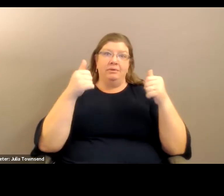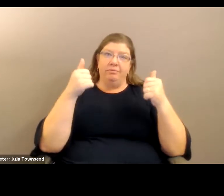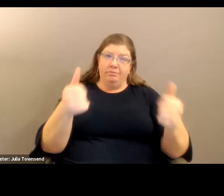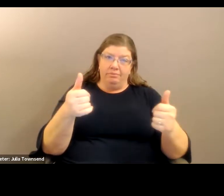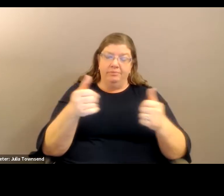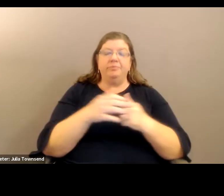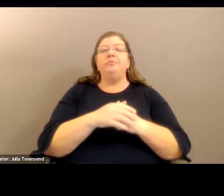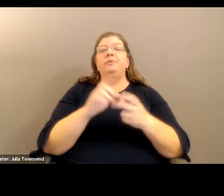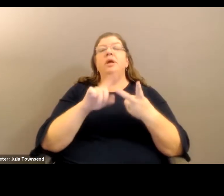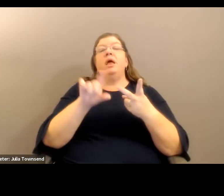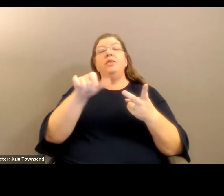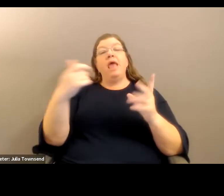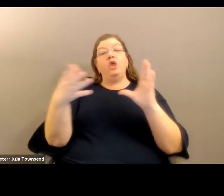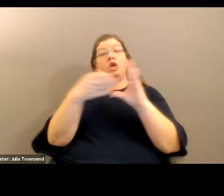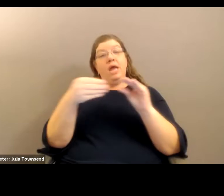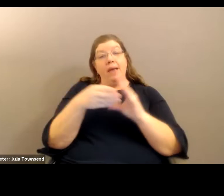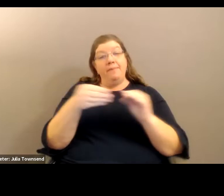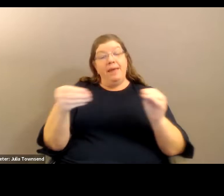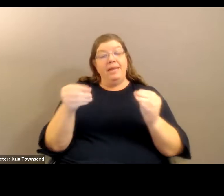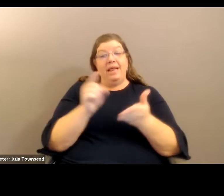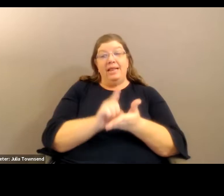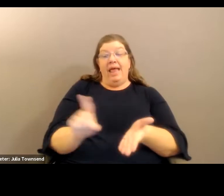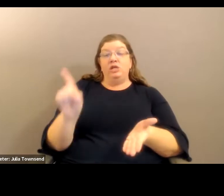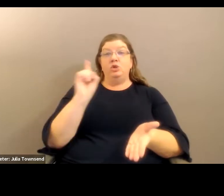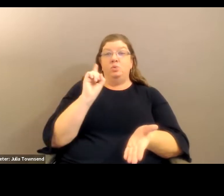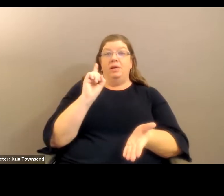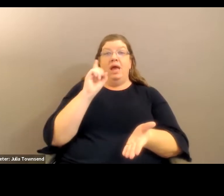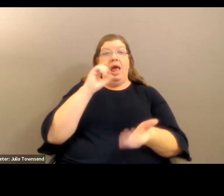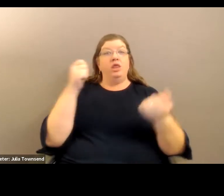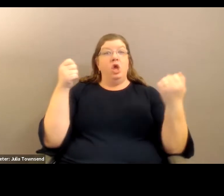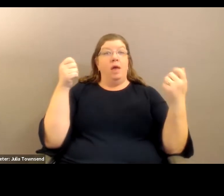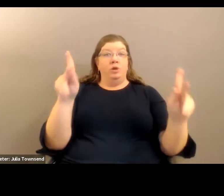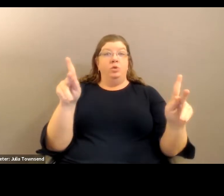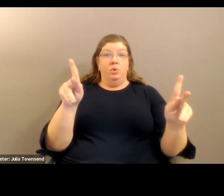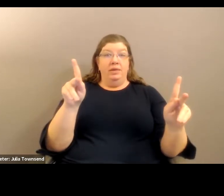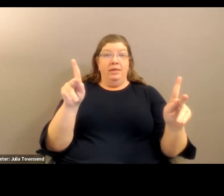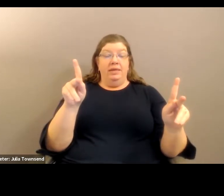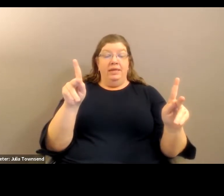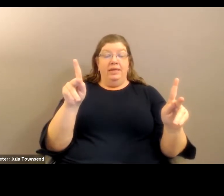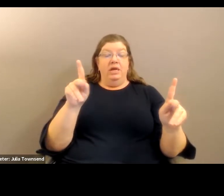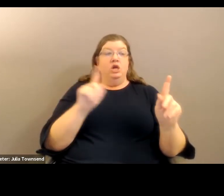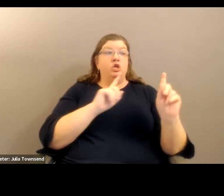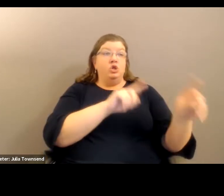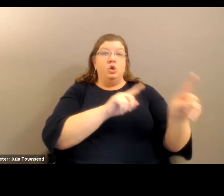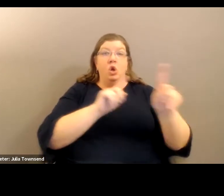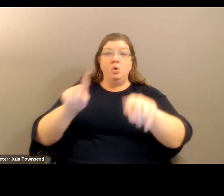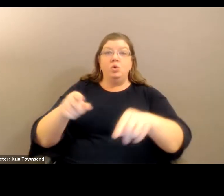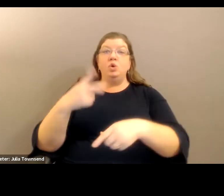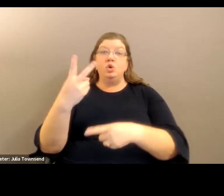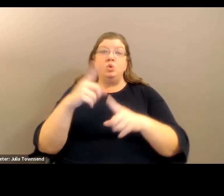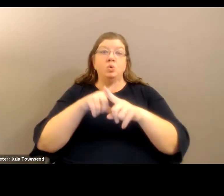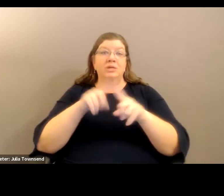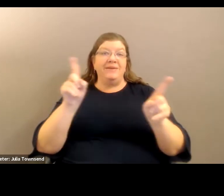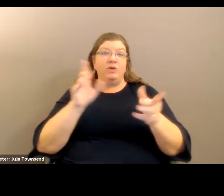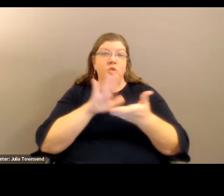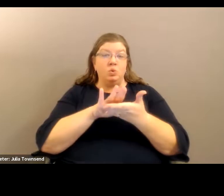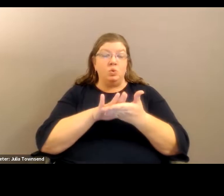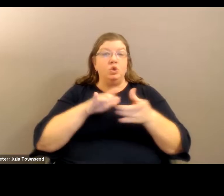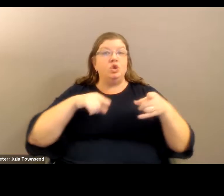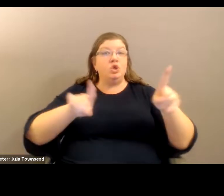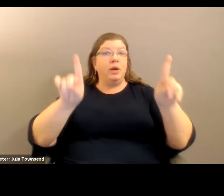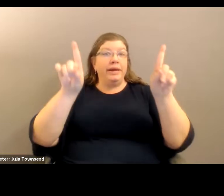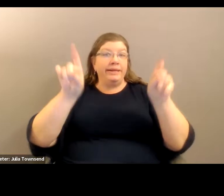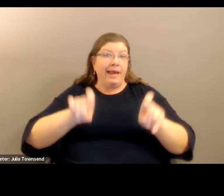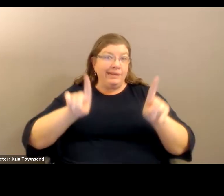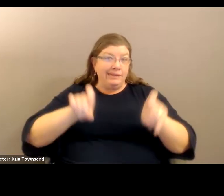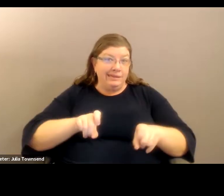other comment I want to make also is last week I had the opportunity to be at two different schools during the testing time, which was a